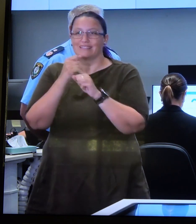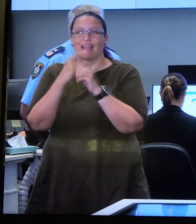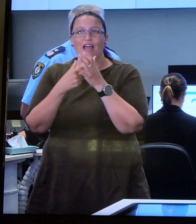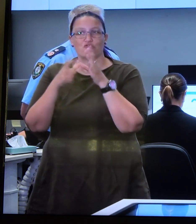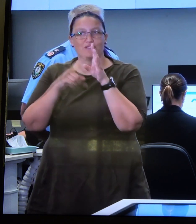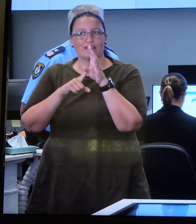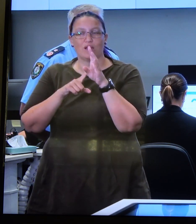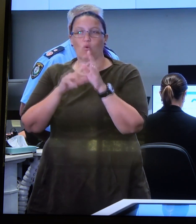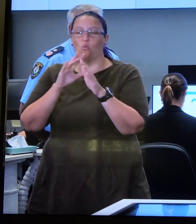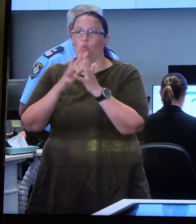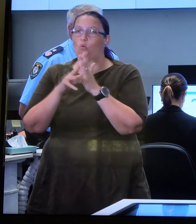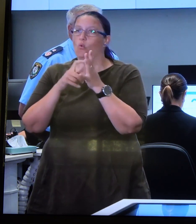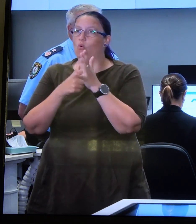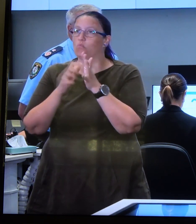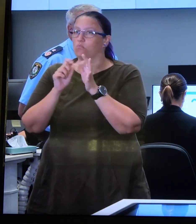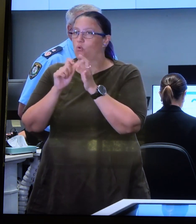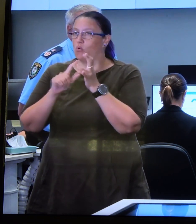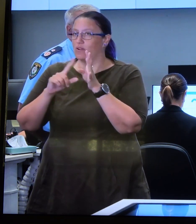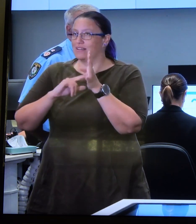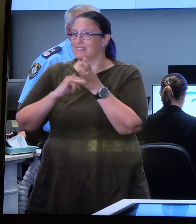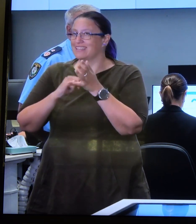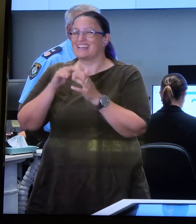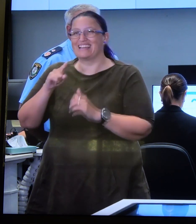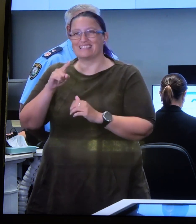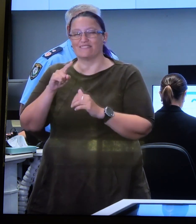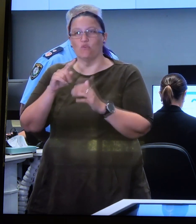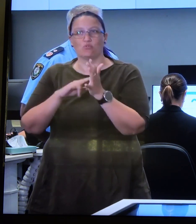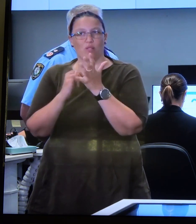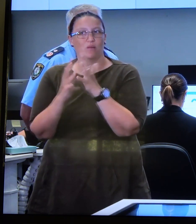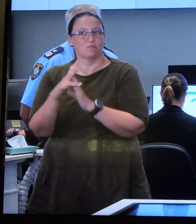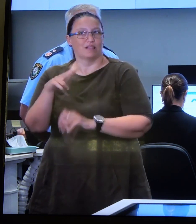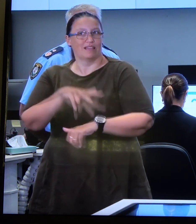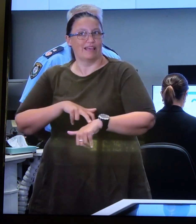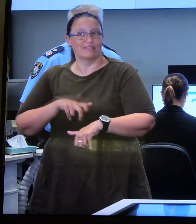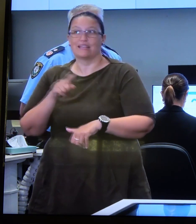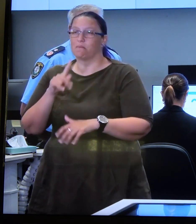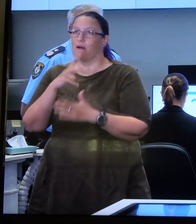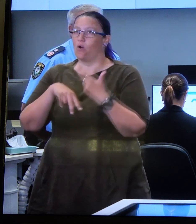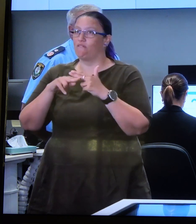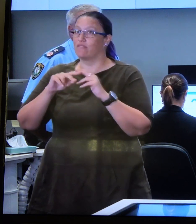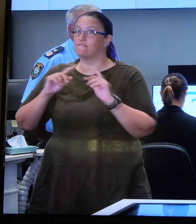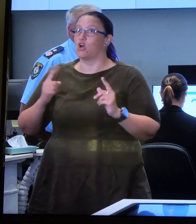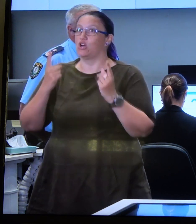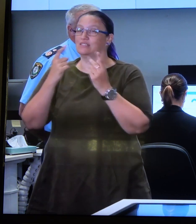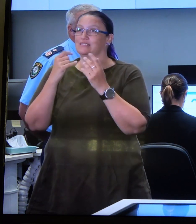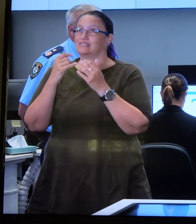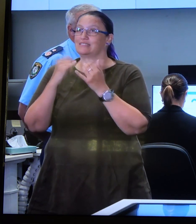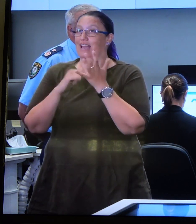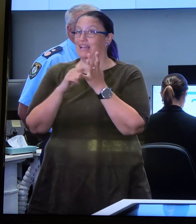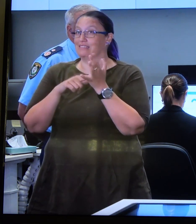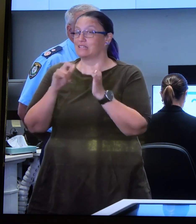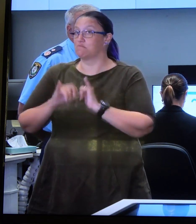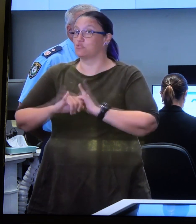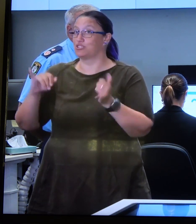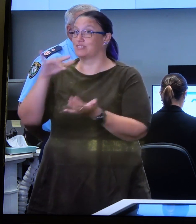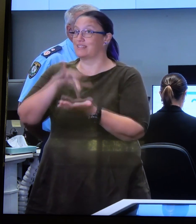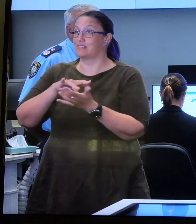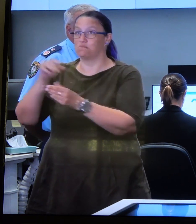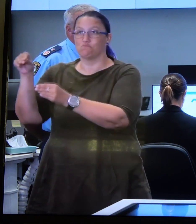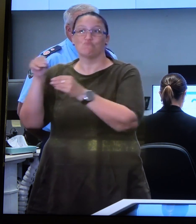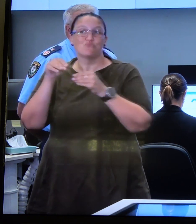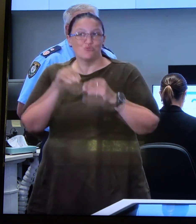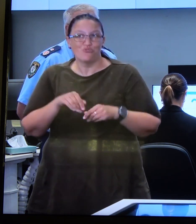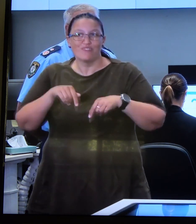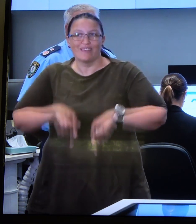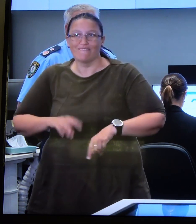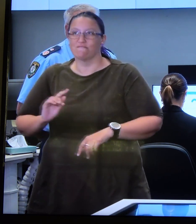you know, is head of the State Emergency Operations Centre. That's already been located here. They were the first ones to move across. So what you see here today is